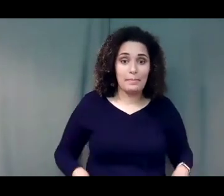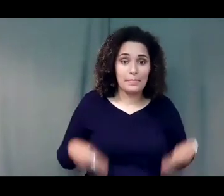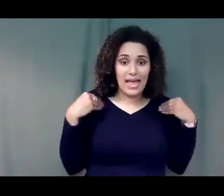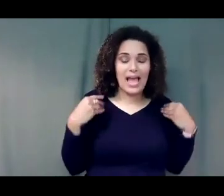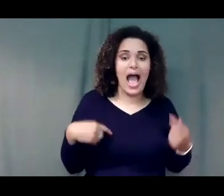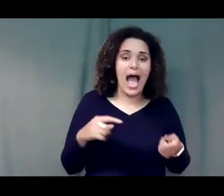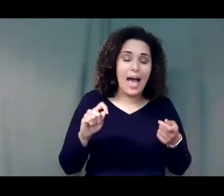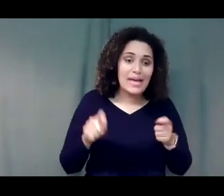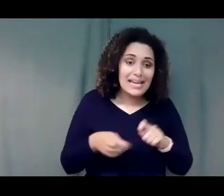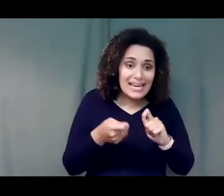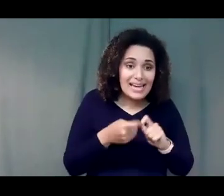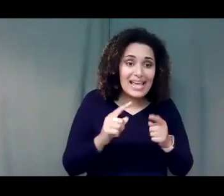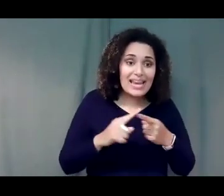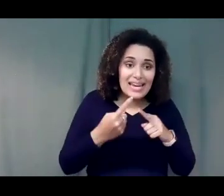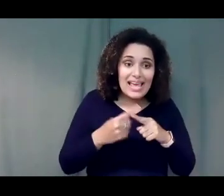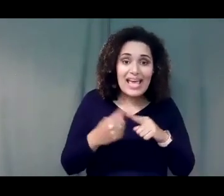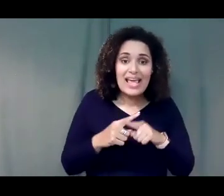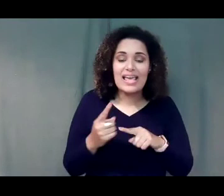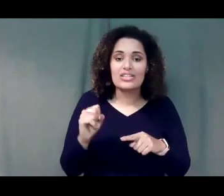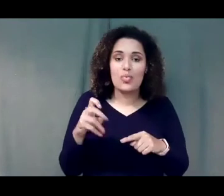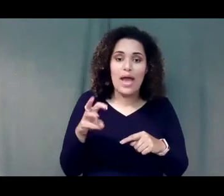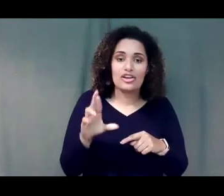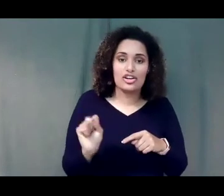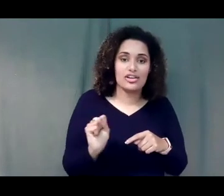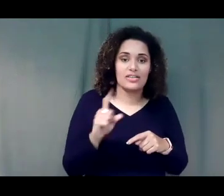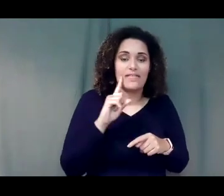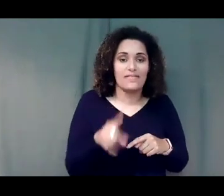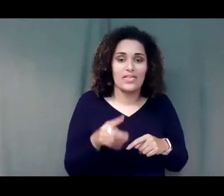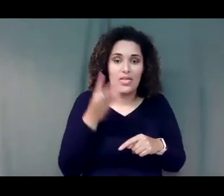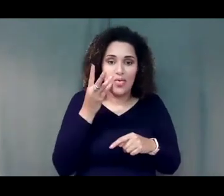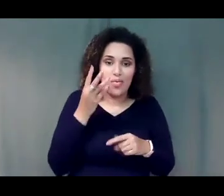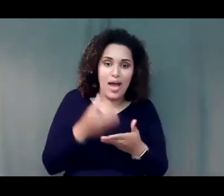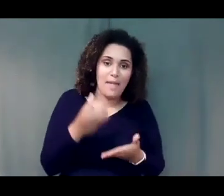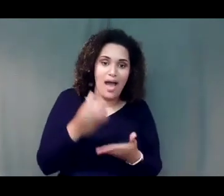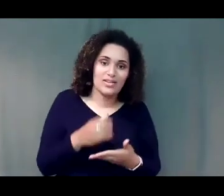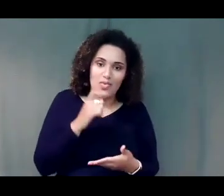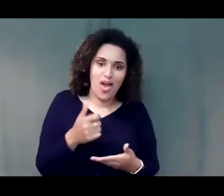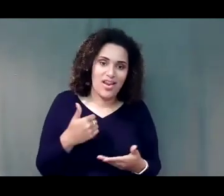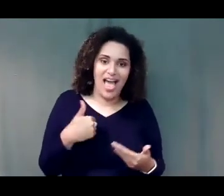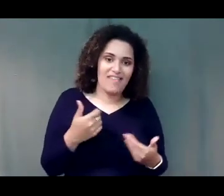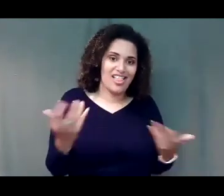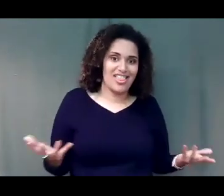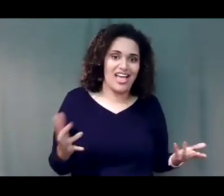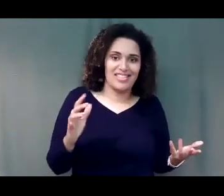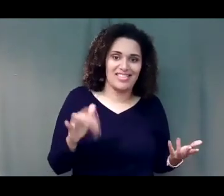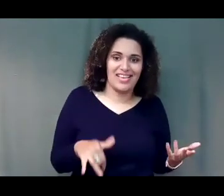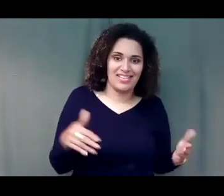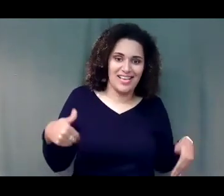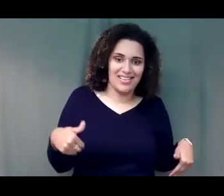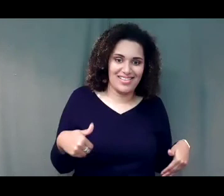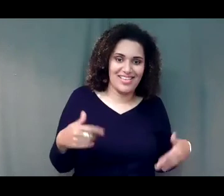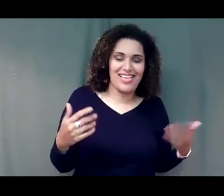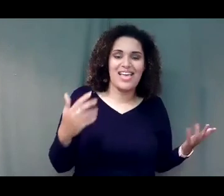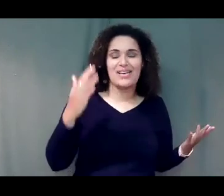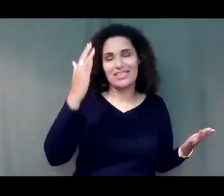knitting little sweaters for the wine bottle so your wine doesn't get too cold. We don't have too many of those yet. Because I'm